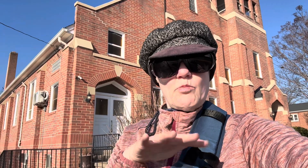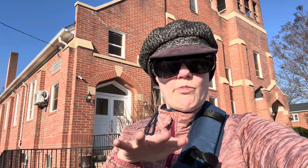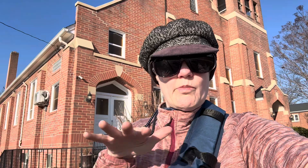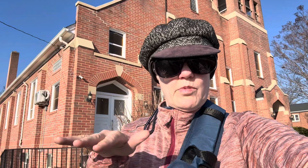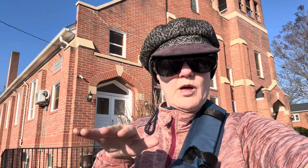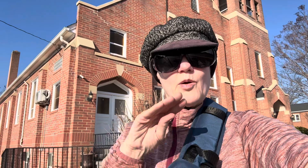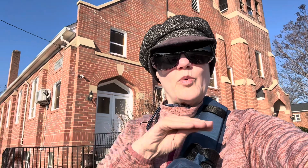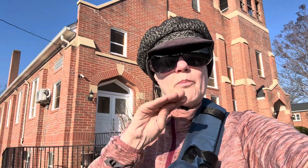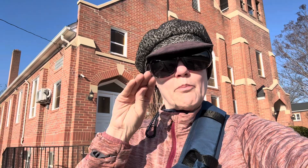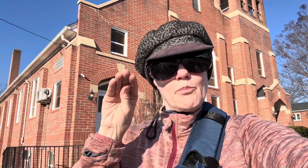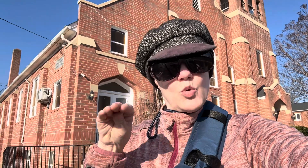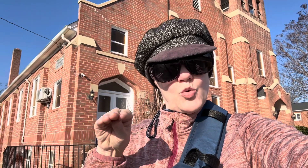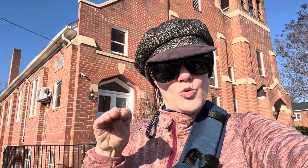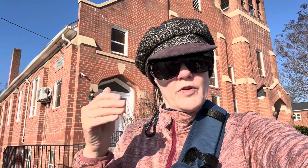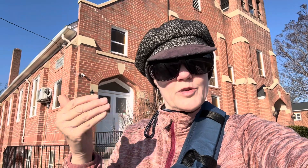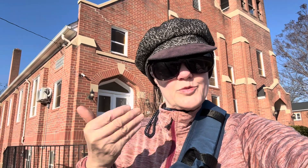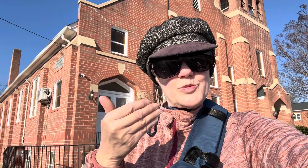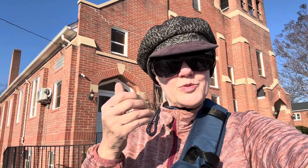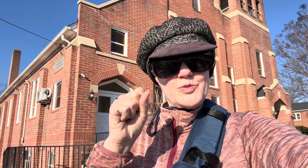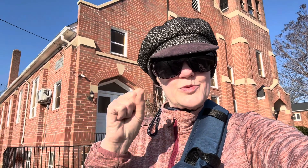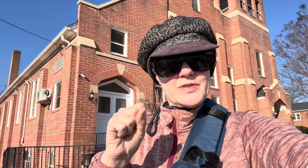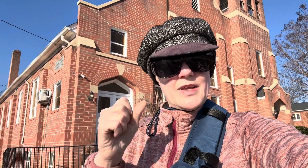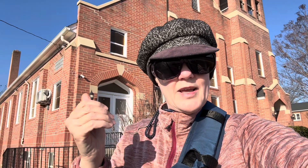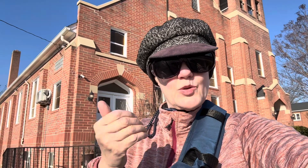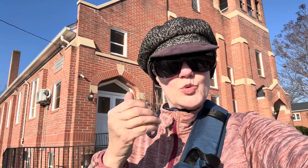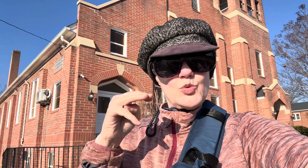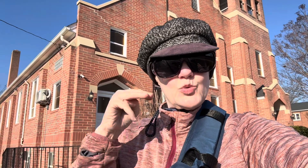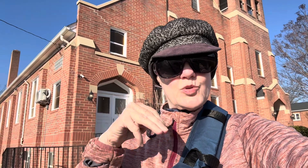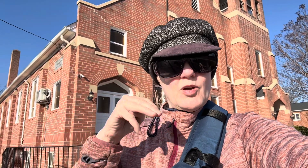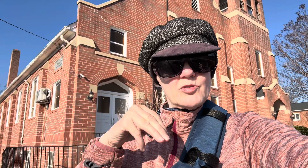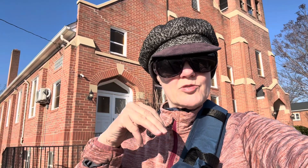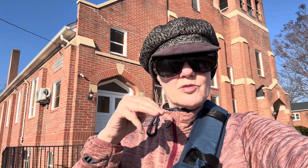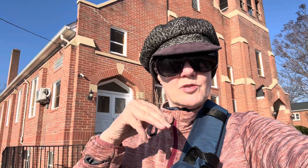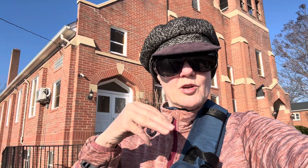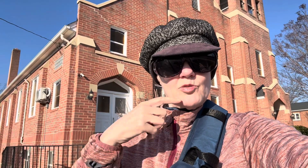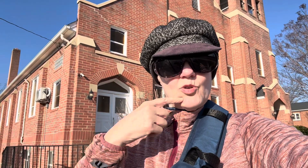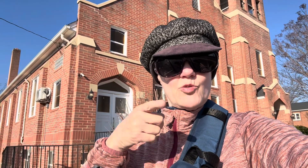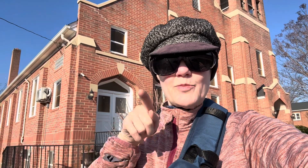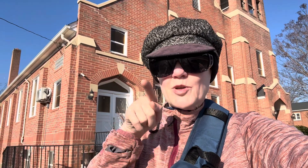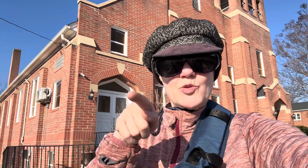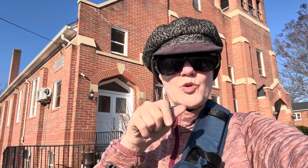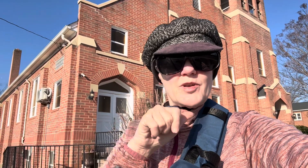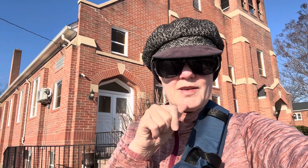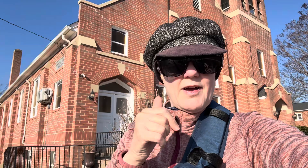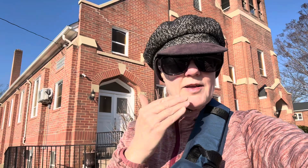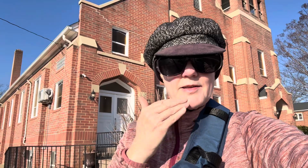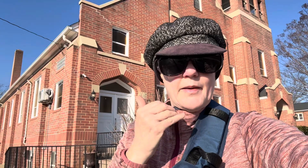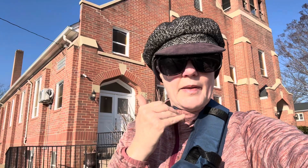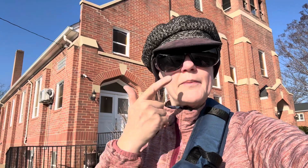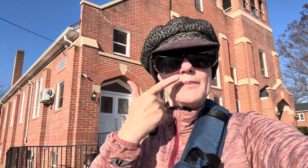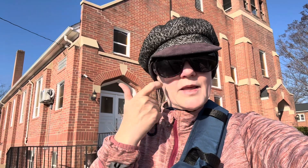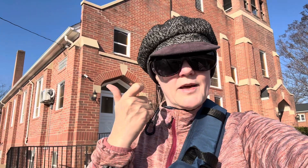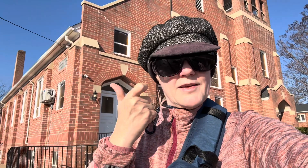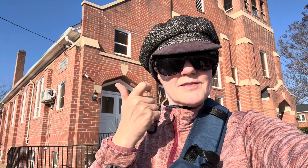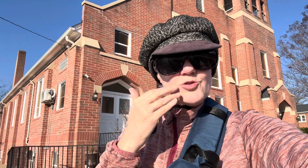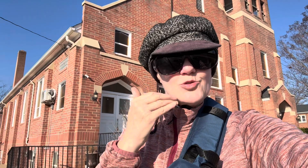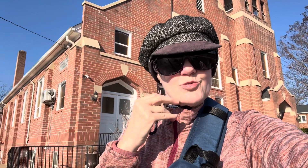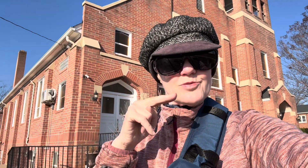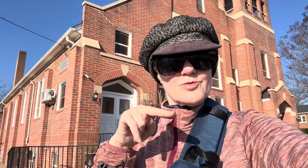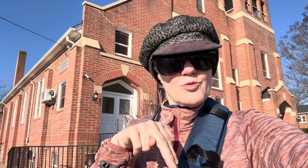And we got his blood sugar pretty much back to normal. Then we moved out of state. He got a new doctor that told him he wasn't diabetic. And it's because